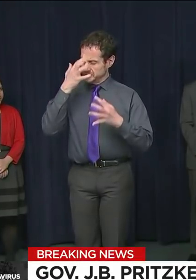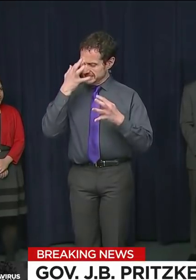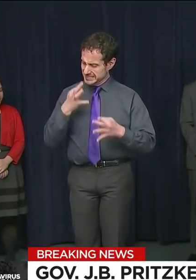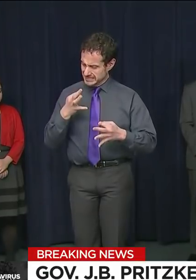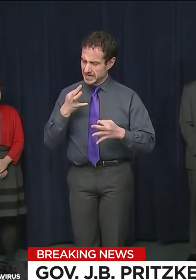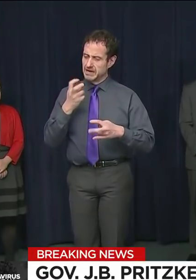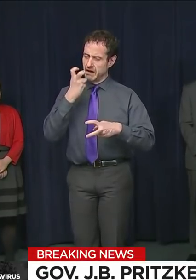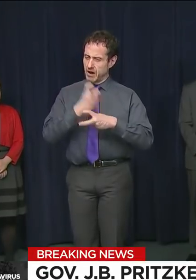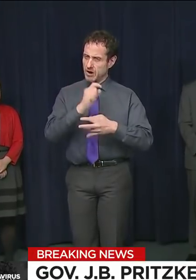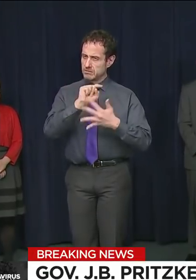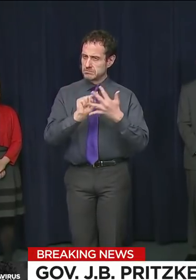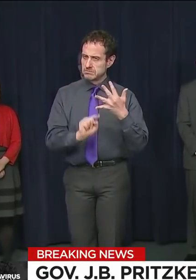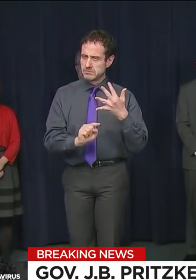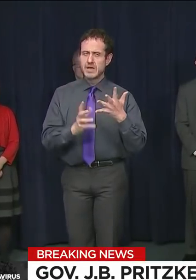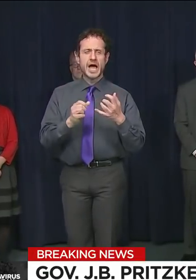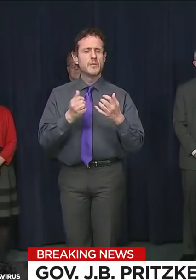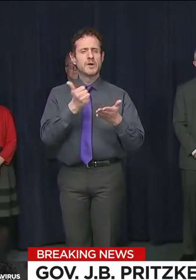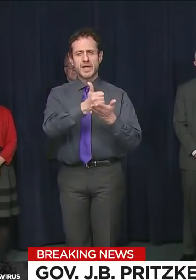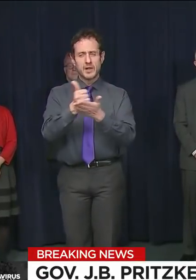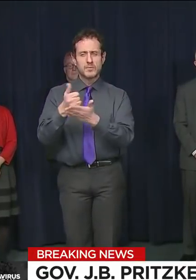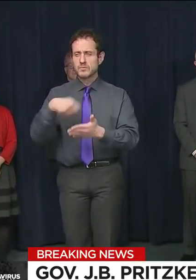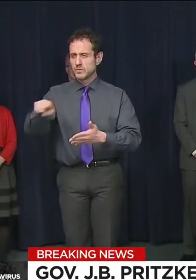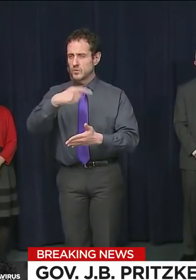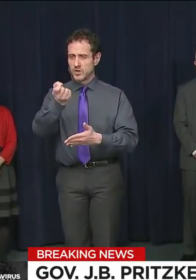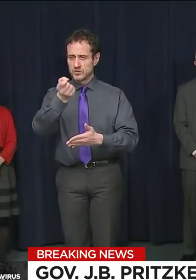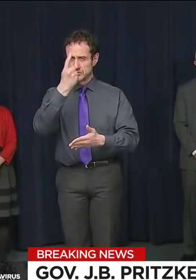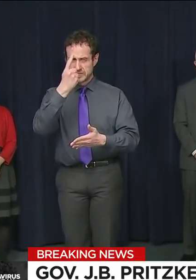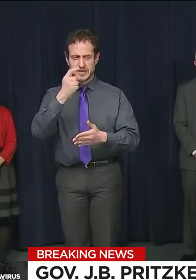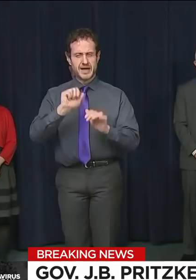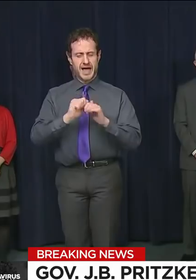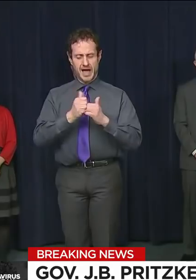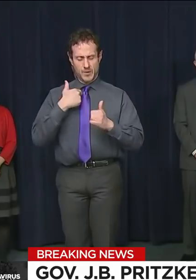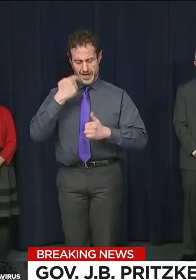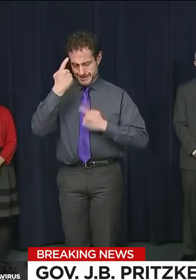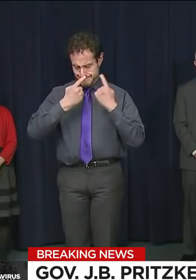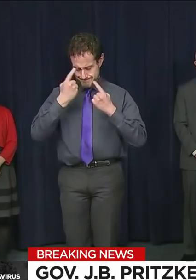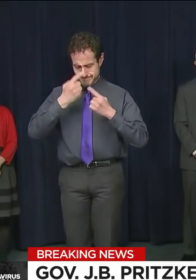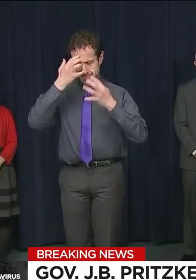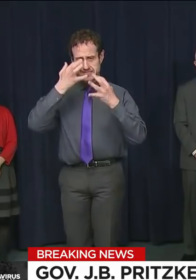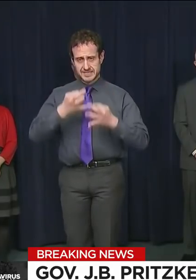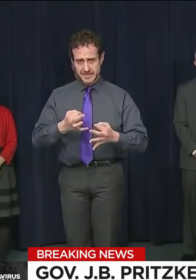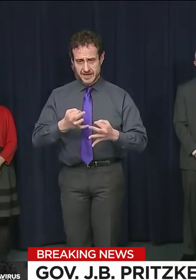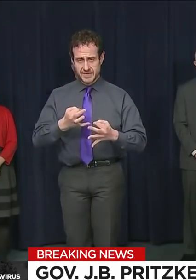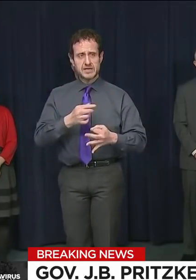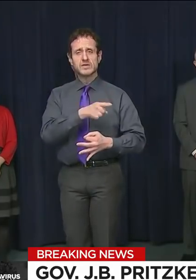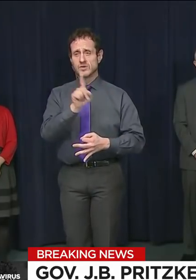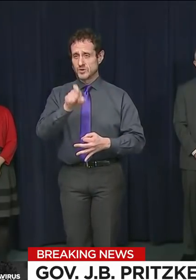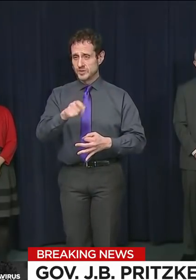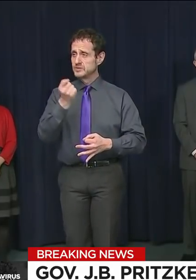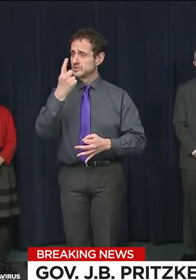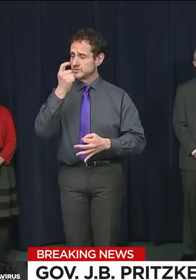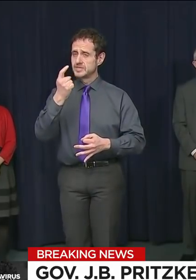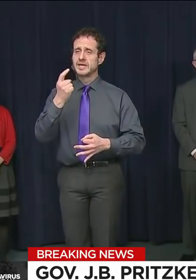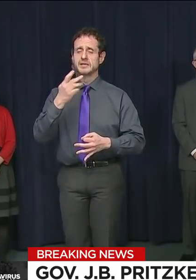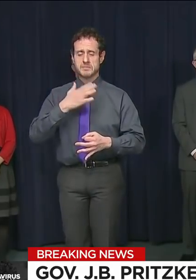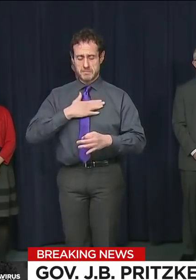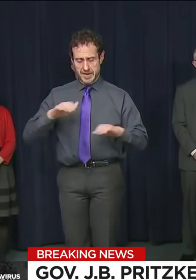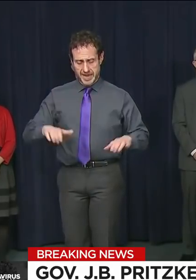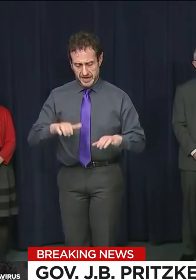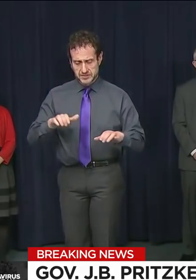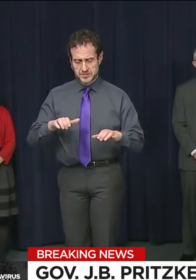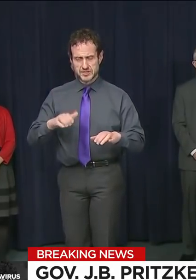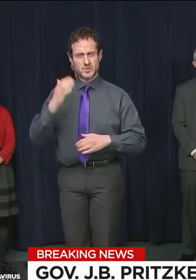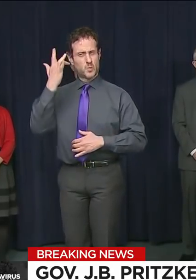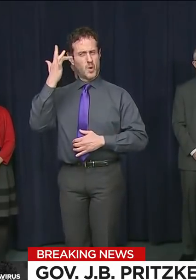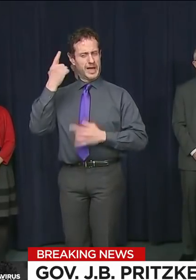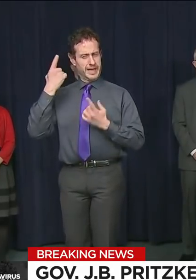my decision making because I think you have a right to know why I've taken the actions that I've taken.